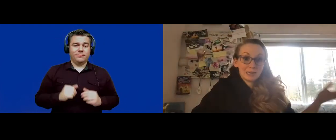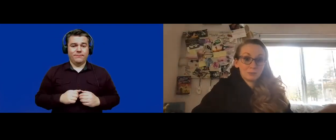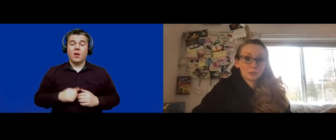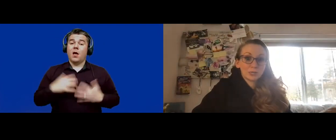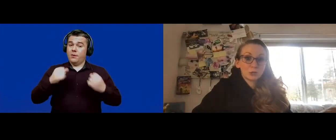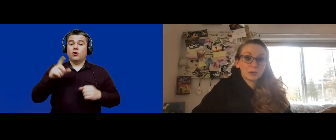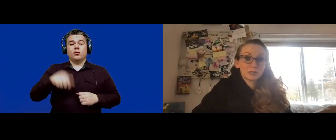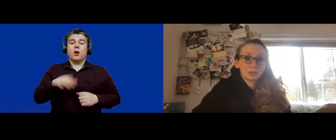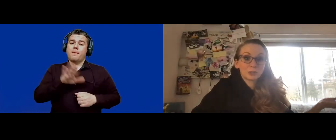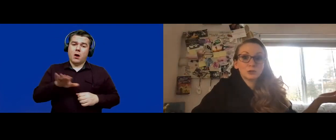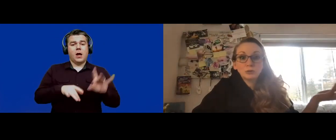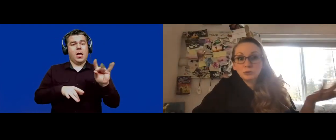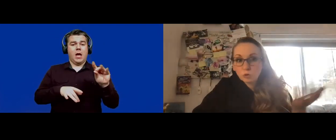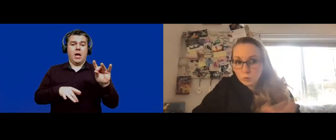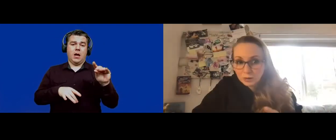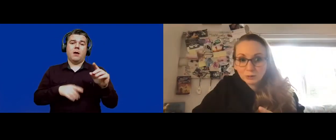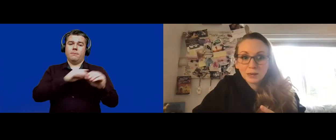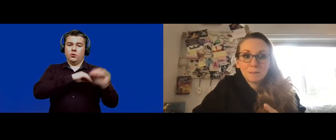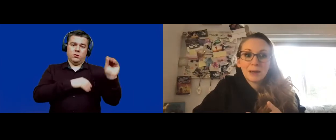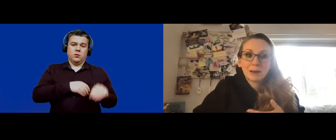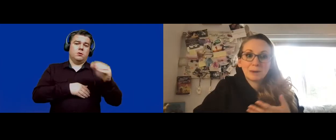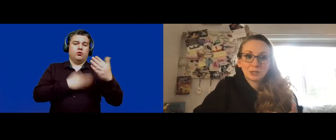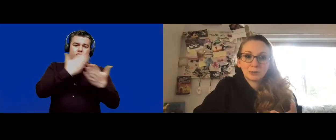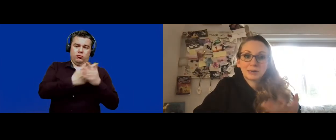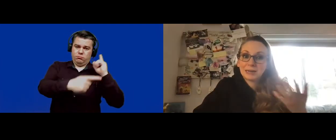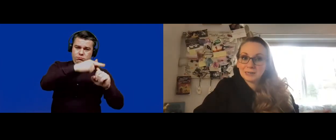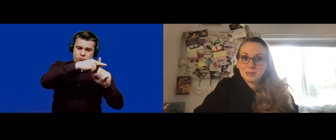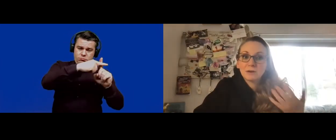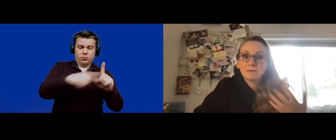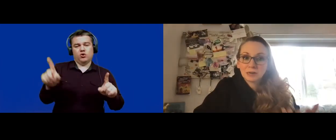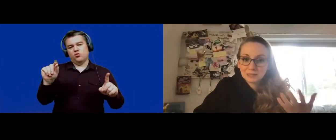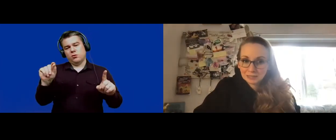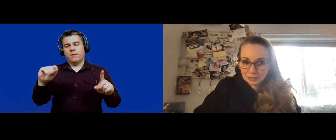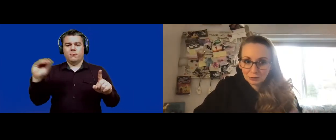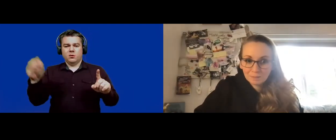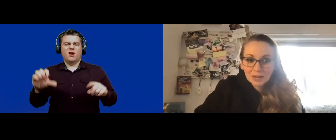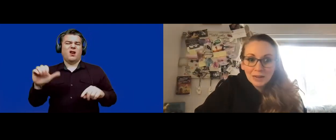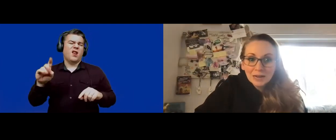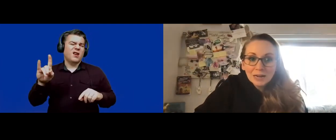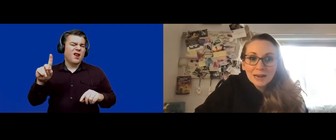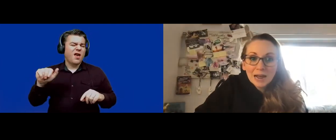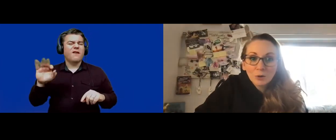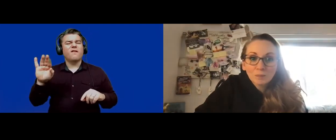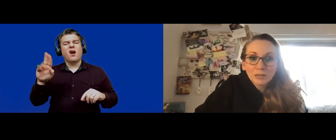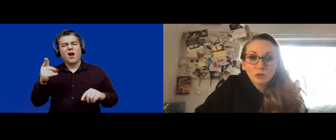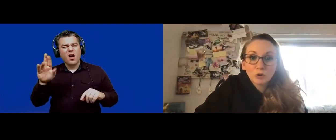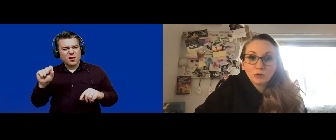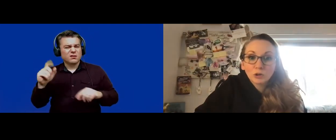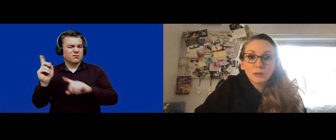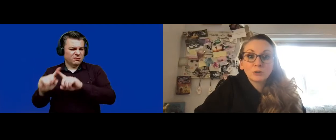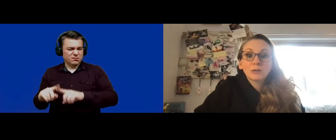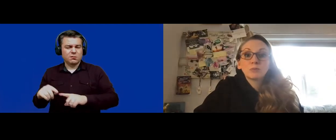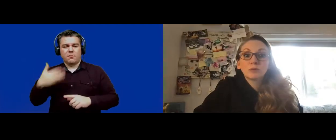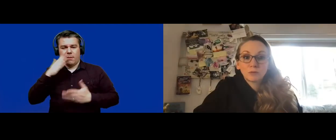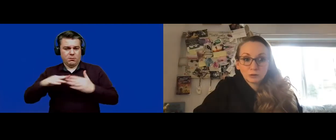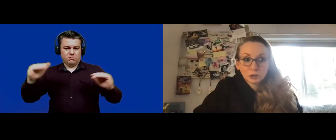approximately 80% good bacteria to 20% bad bacteria, candida, fungus, etc. Now its roles